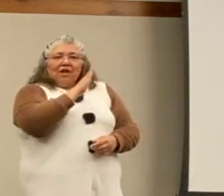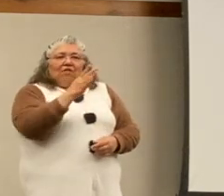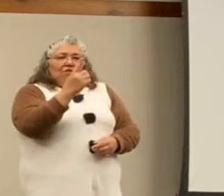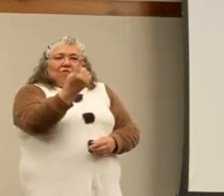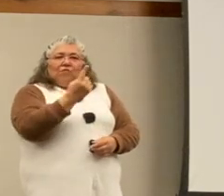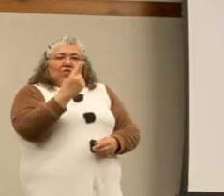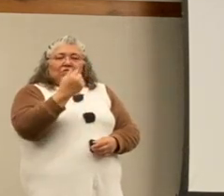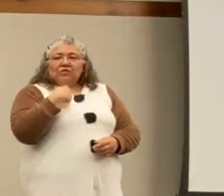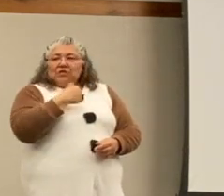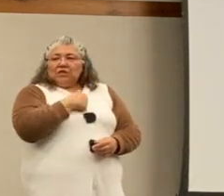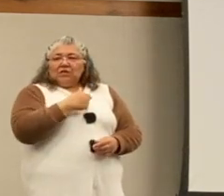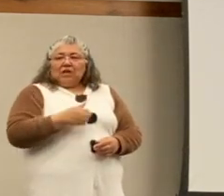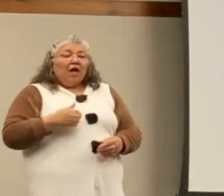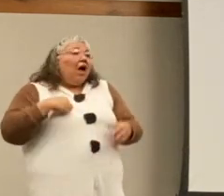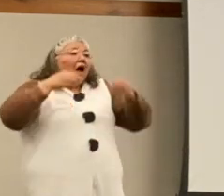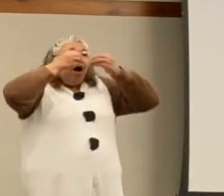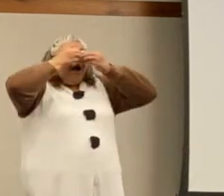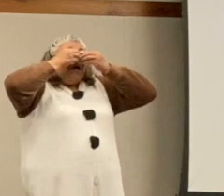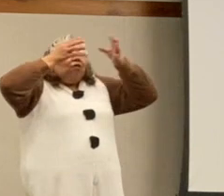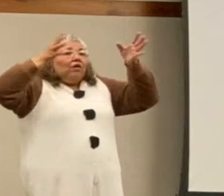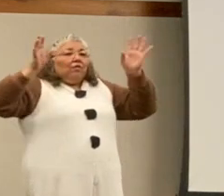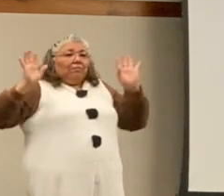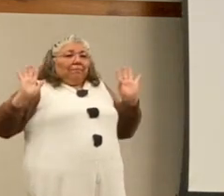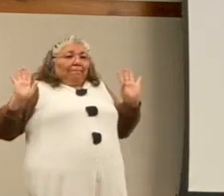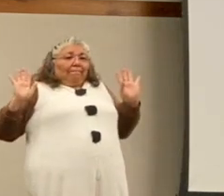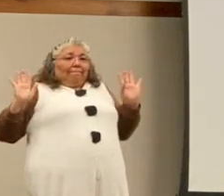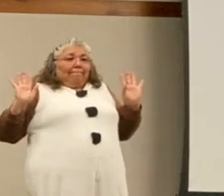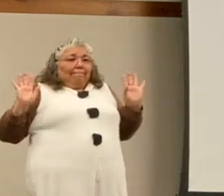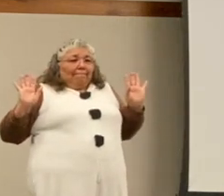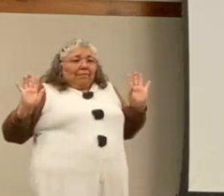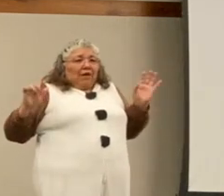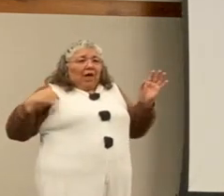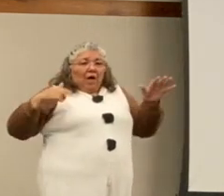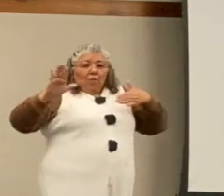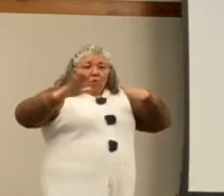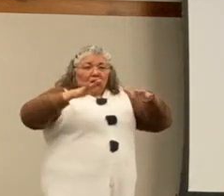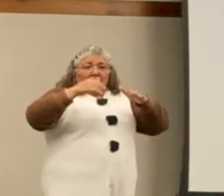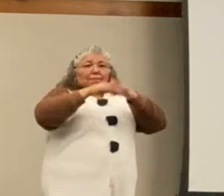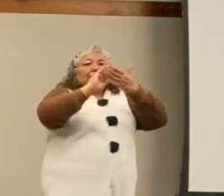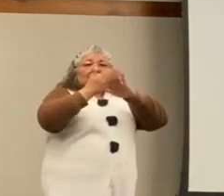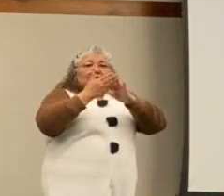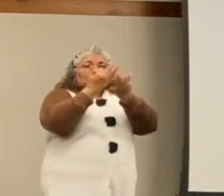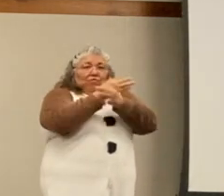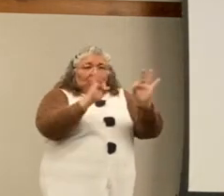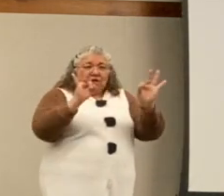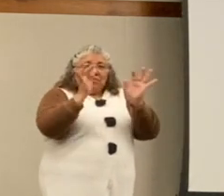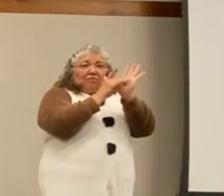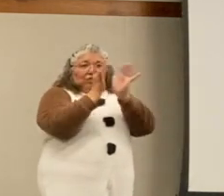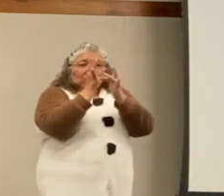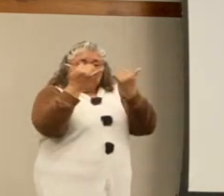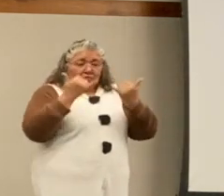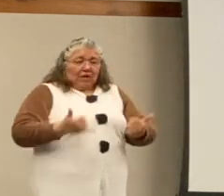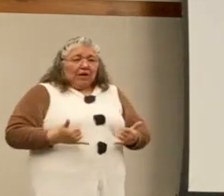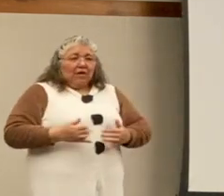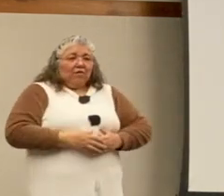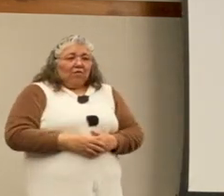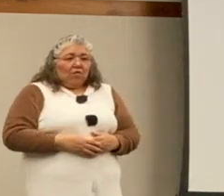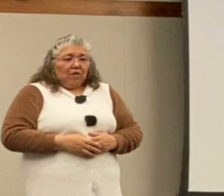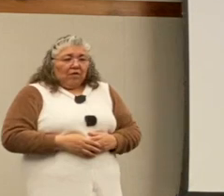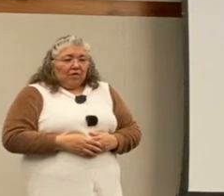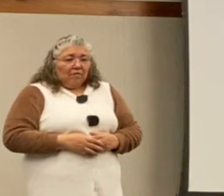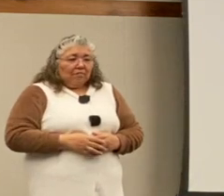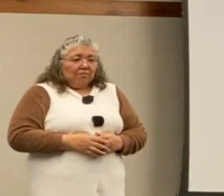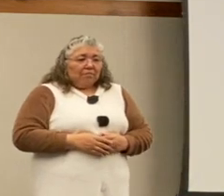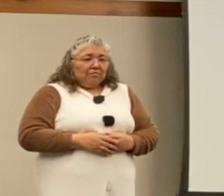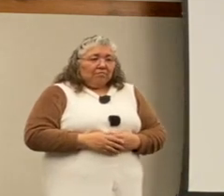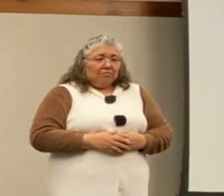Trudy and I. You know what? I don't care. Because I'm walking in peaceful freedom of Jesus right now. Right?